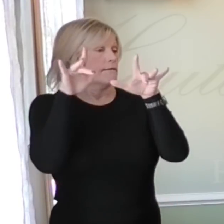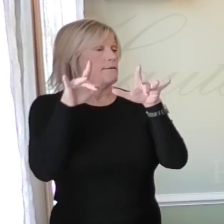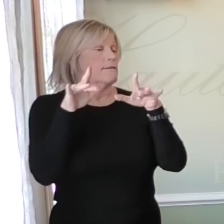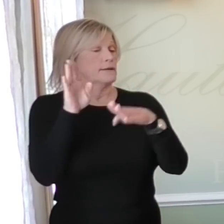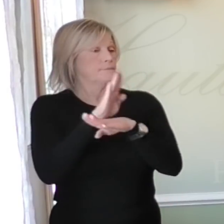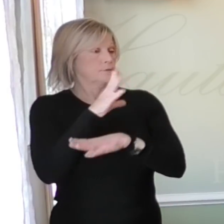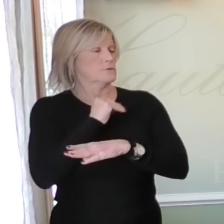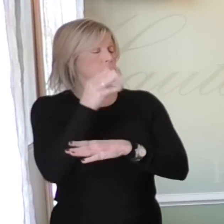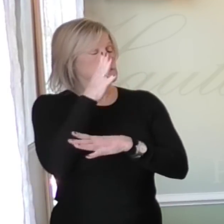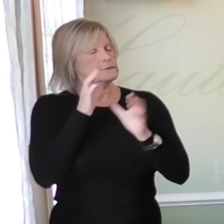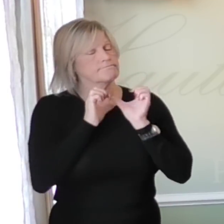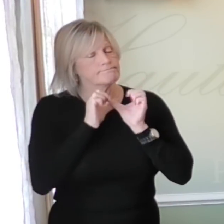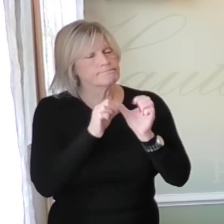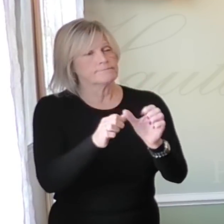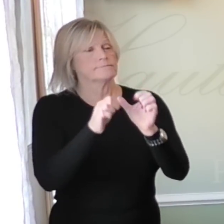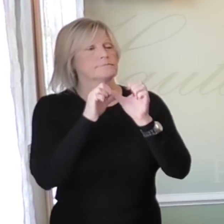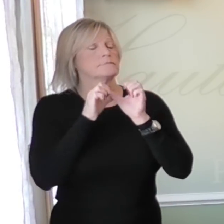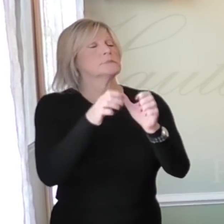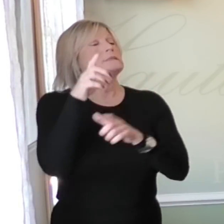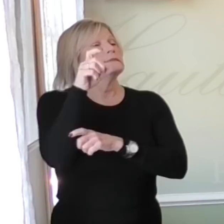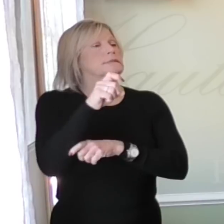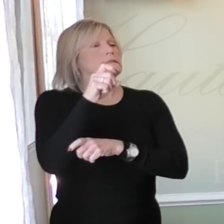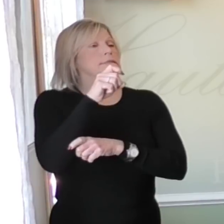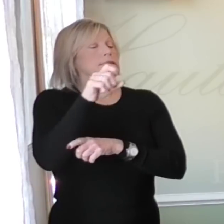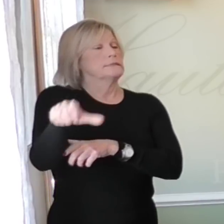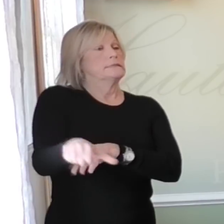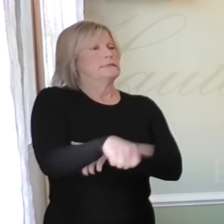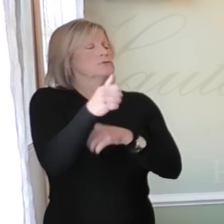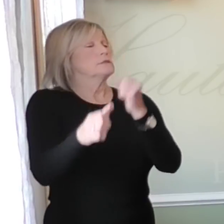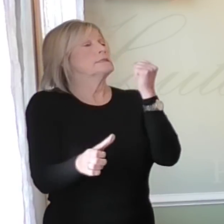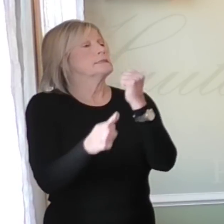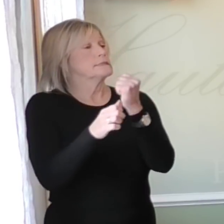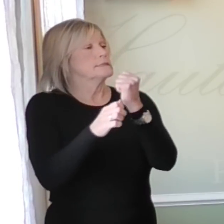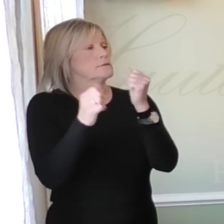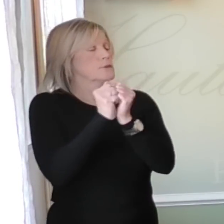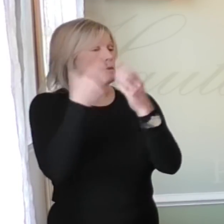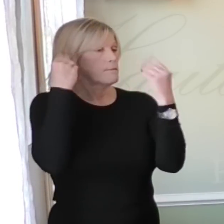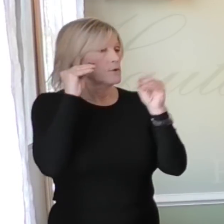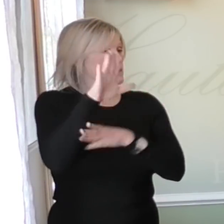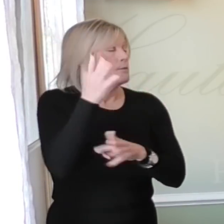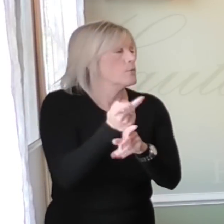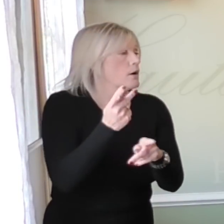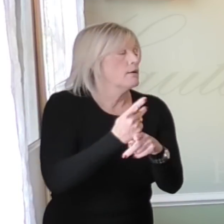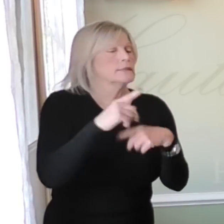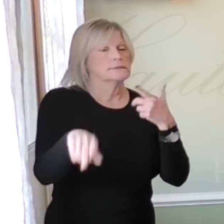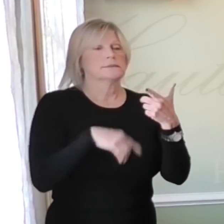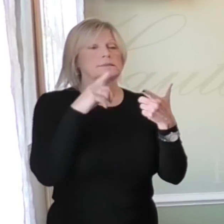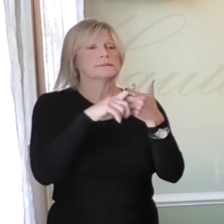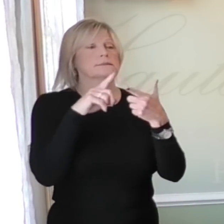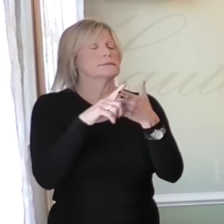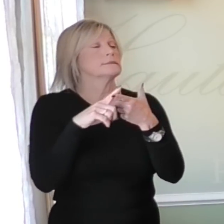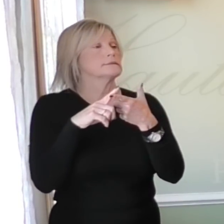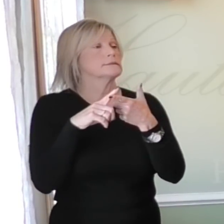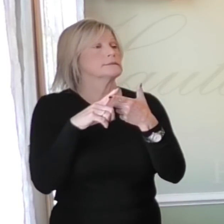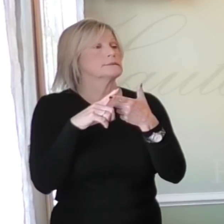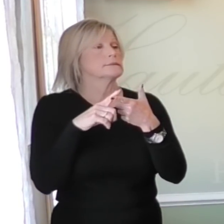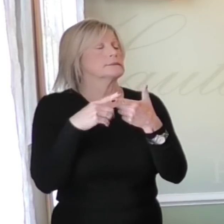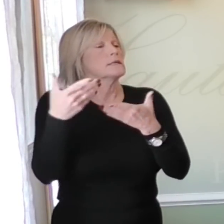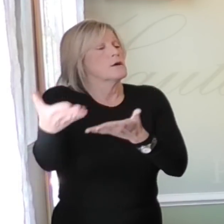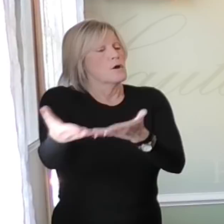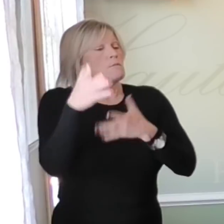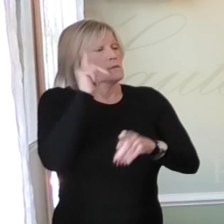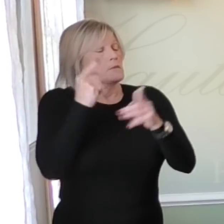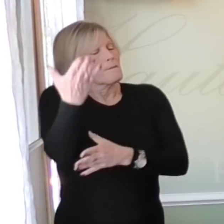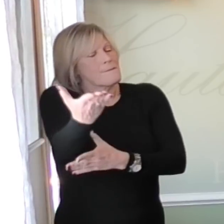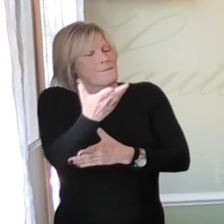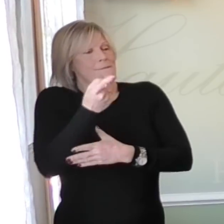Business owners will continue to need additional assistance with marketing their products and bringing people back